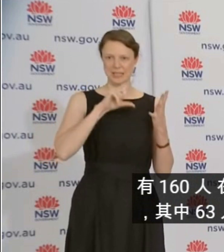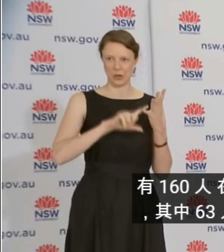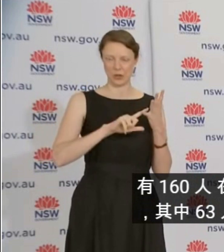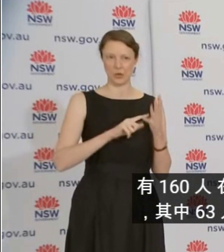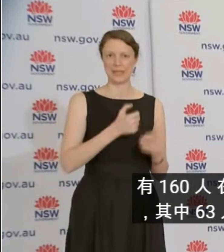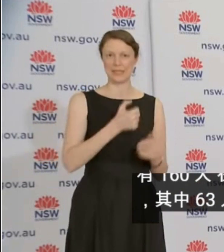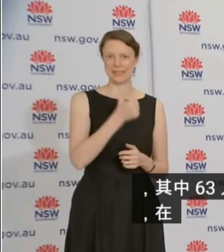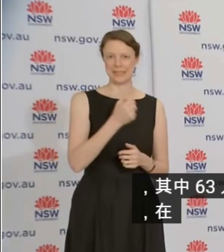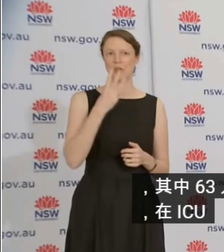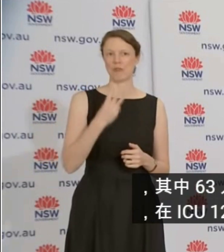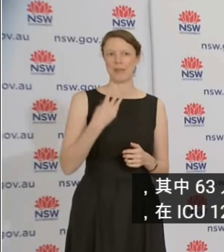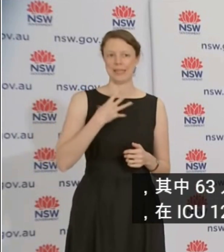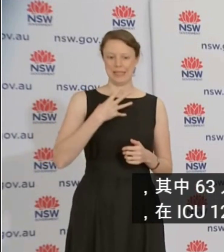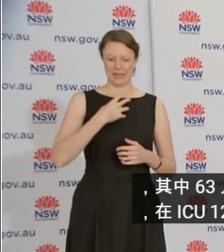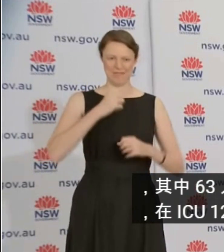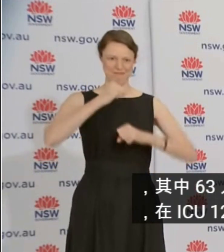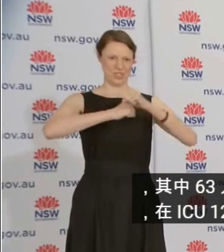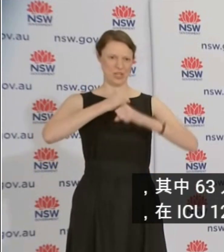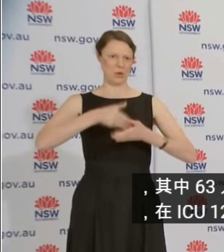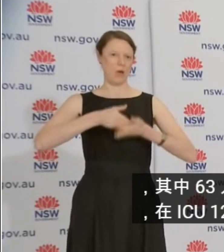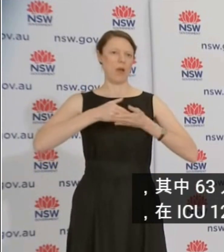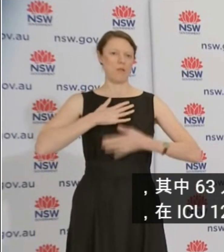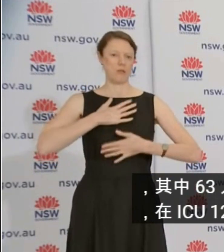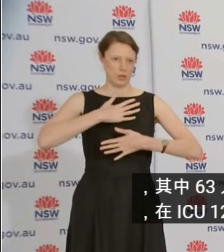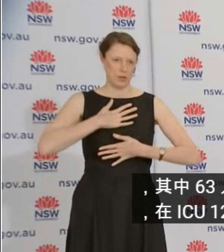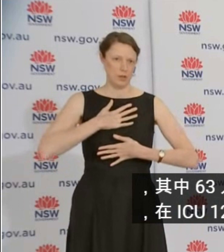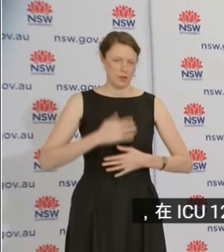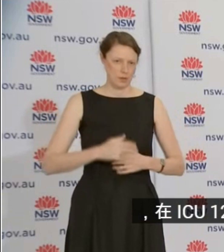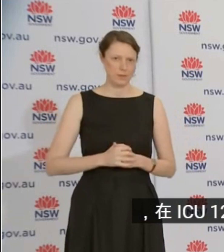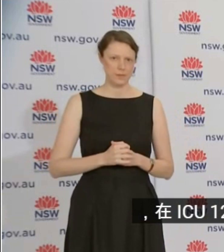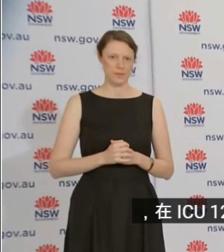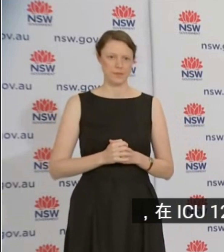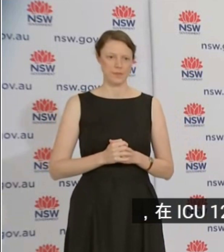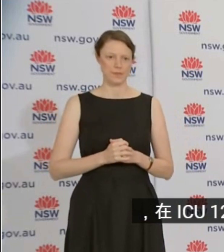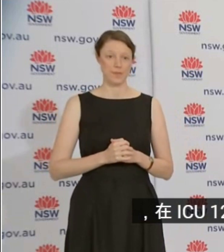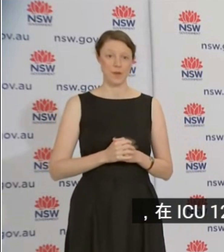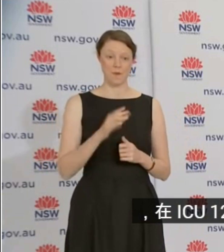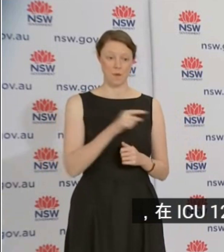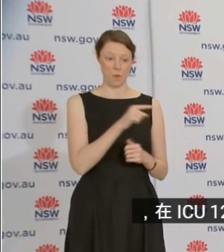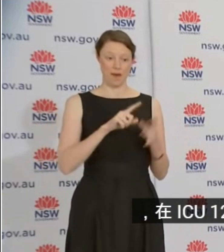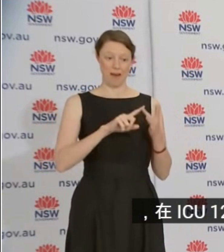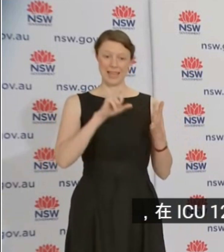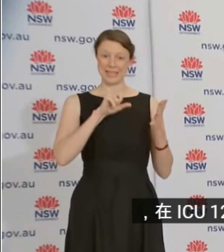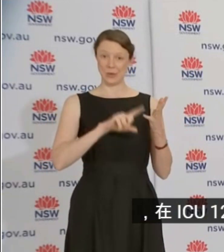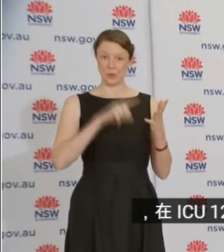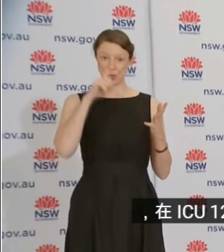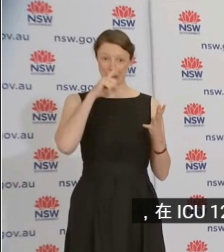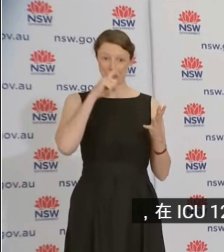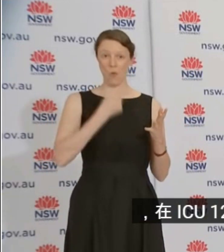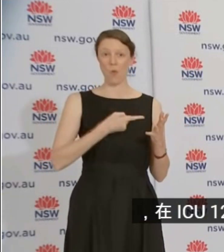ventilation. And of the 160 people in ICU, 127 are not vaccinated.